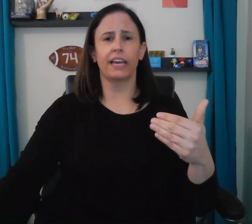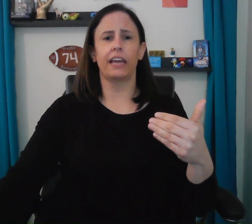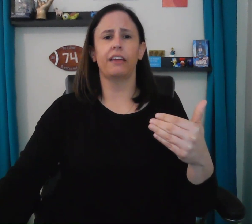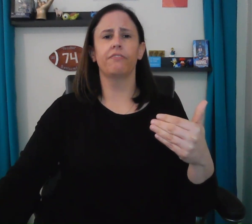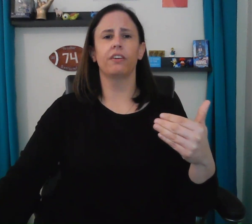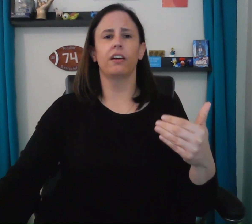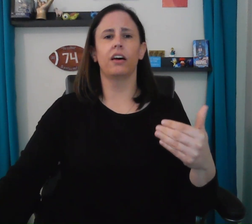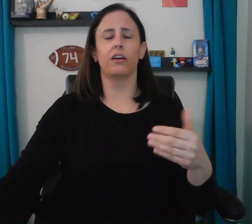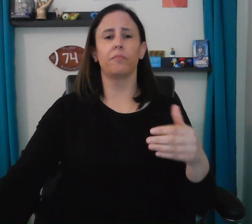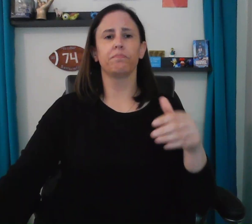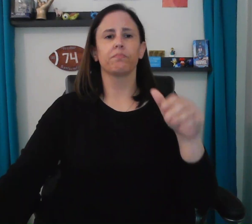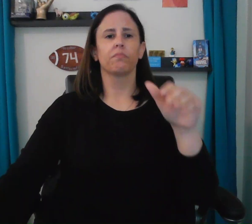gave,